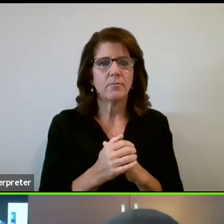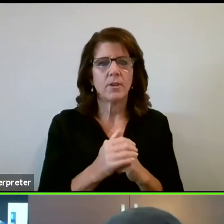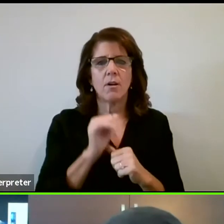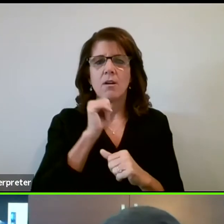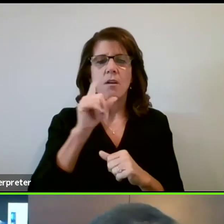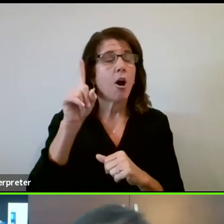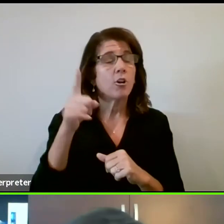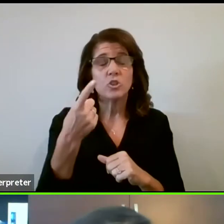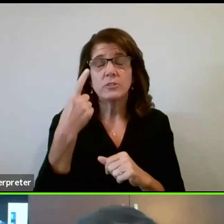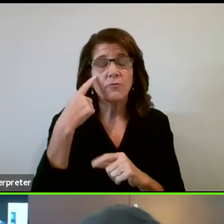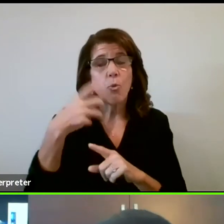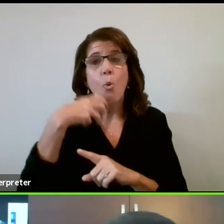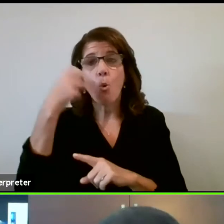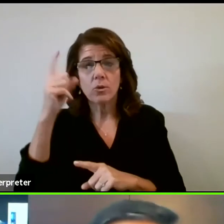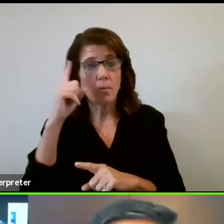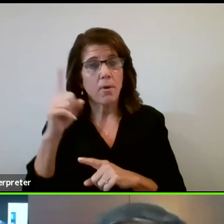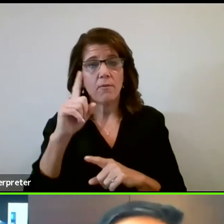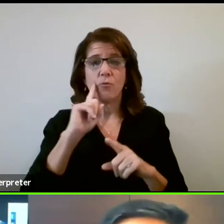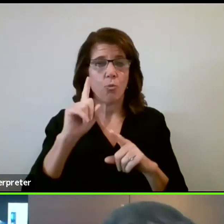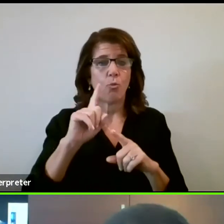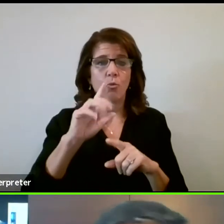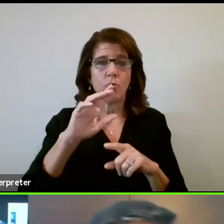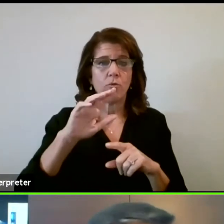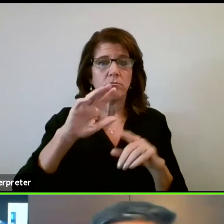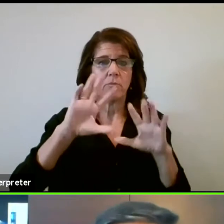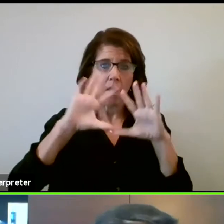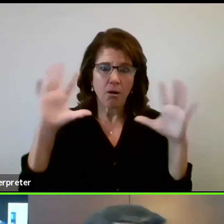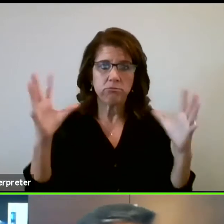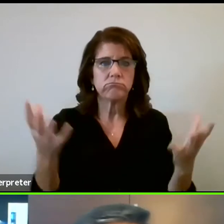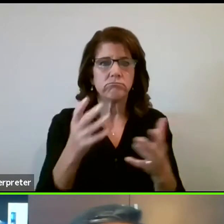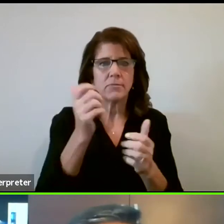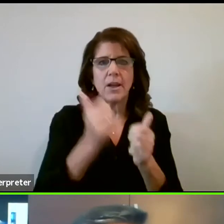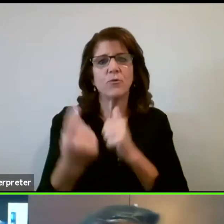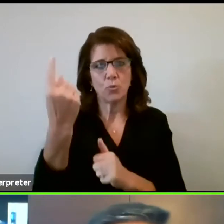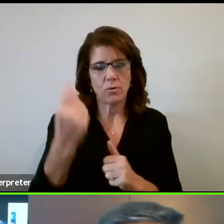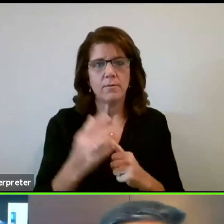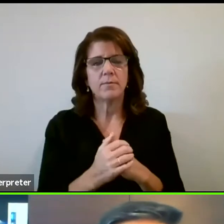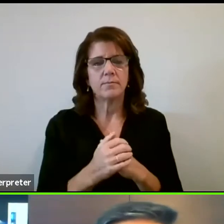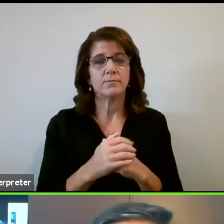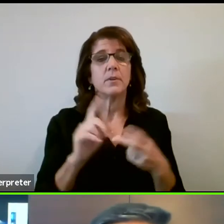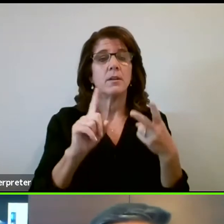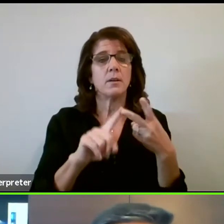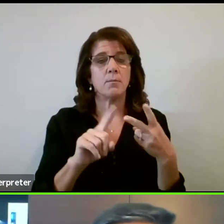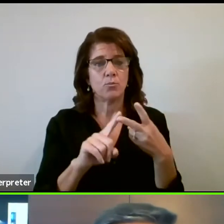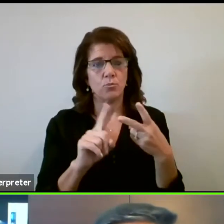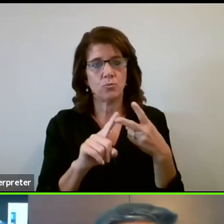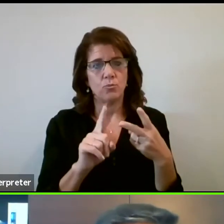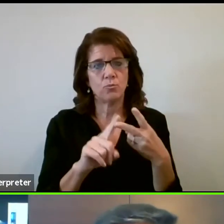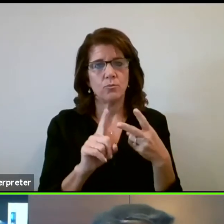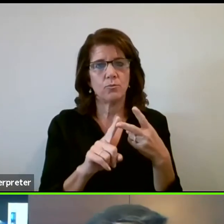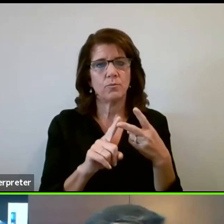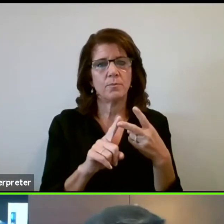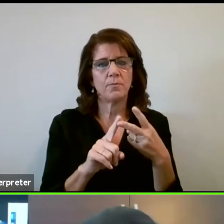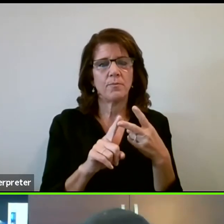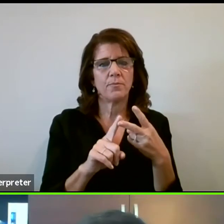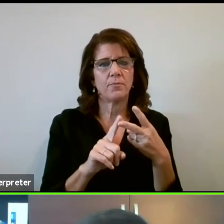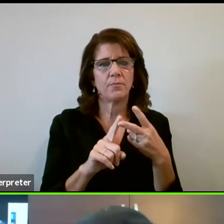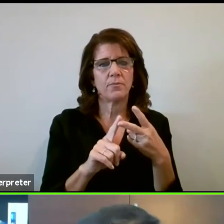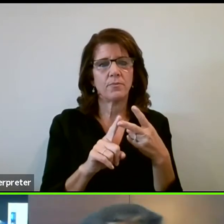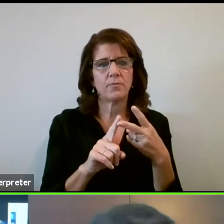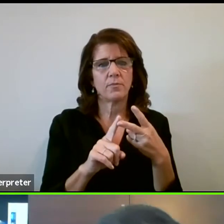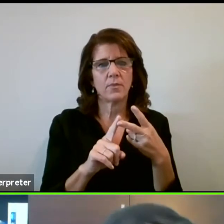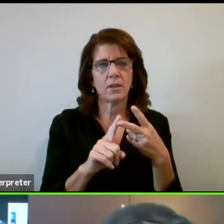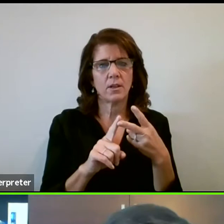for older adults, but for the whole of society. That's number one. Number two, I think we need to,